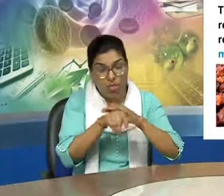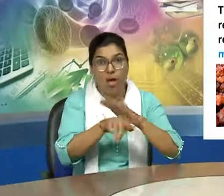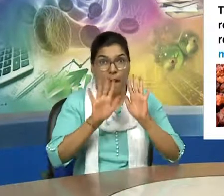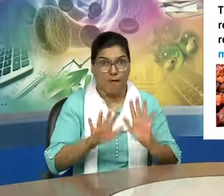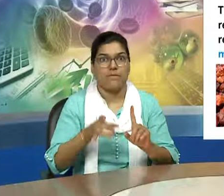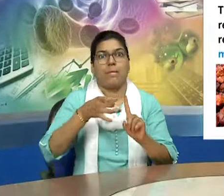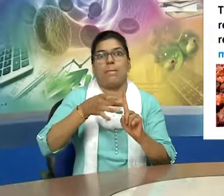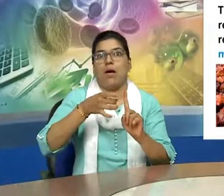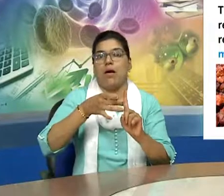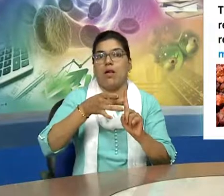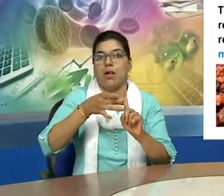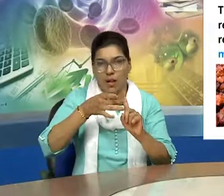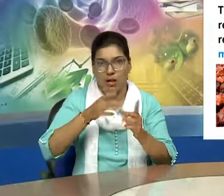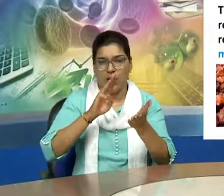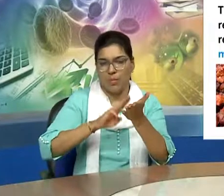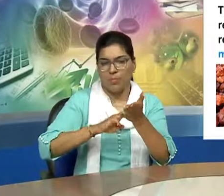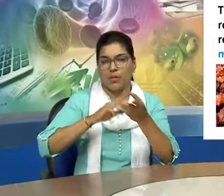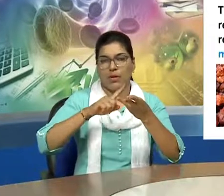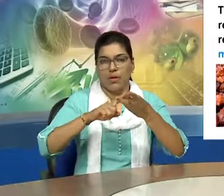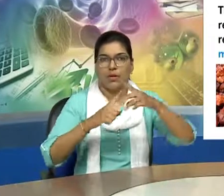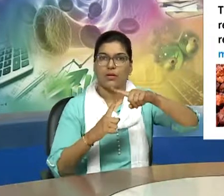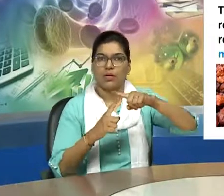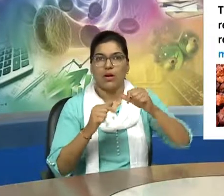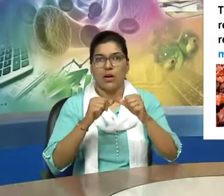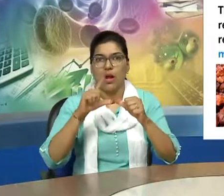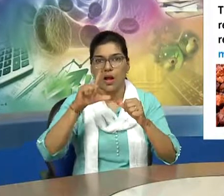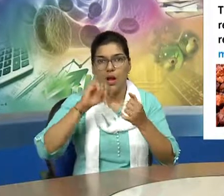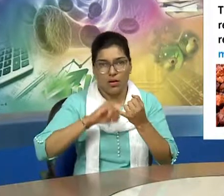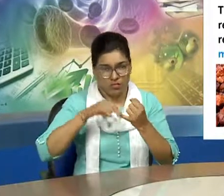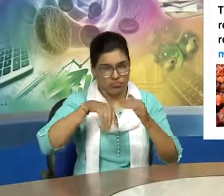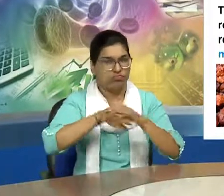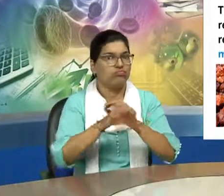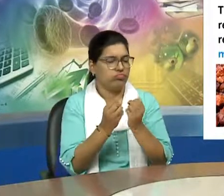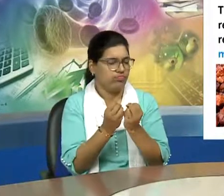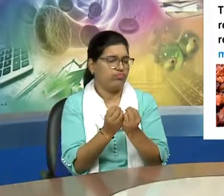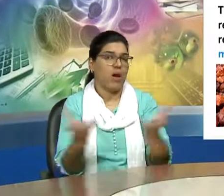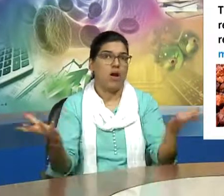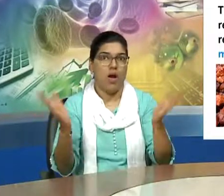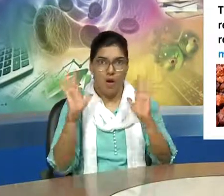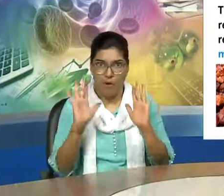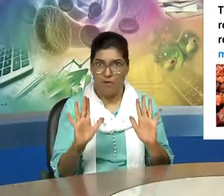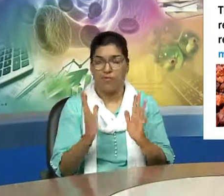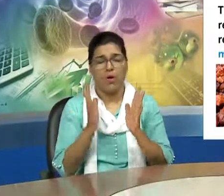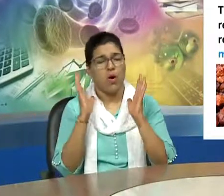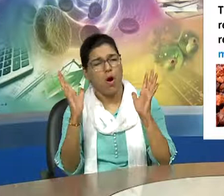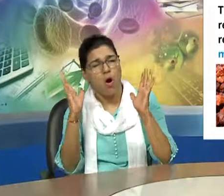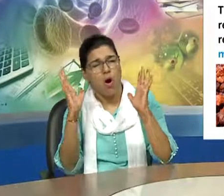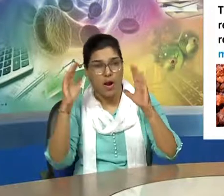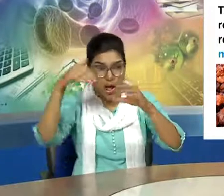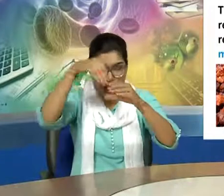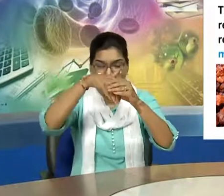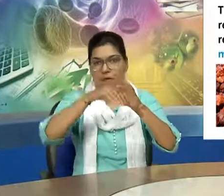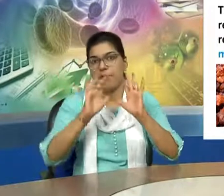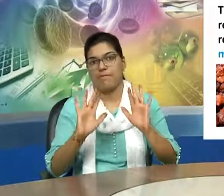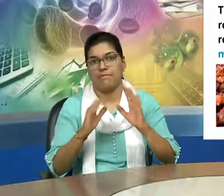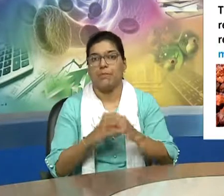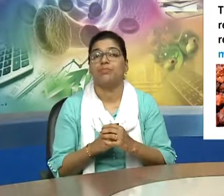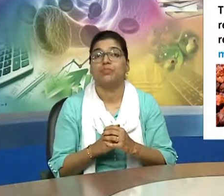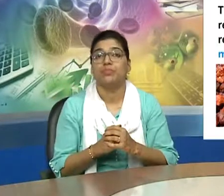And we have understood that our earth is full of metals and